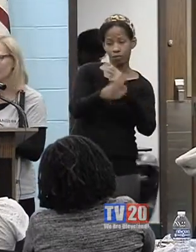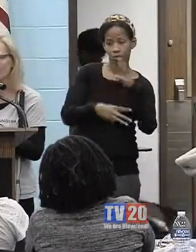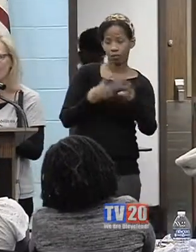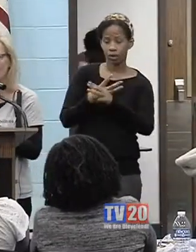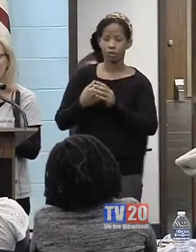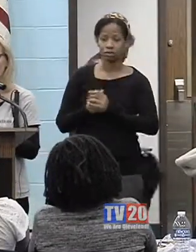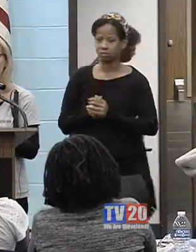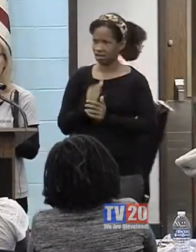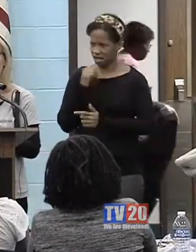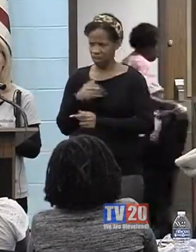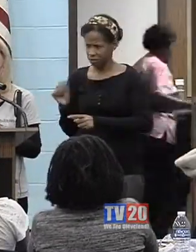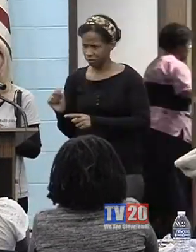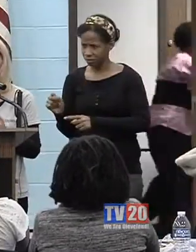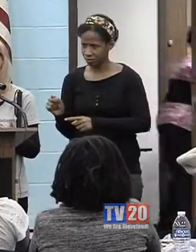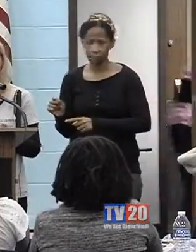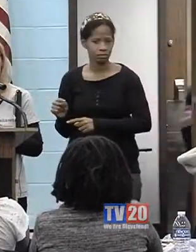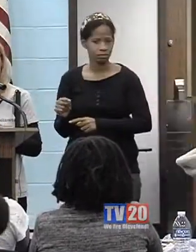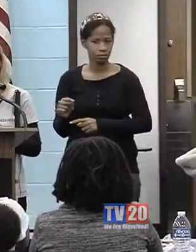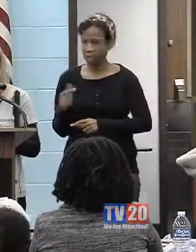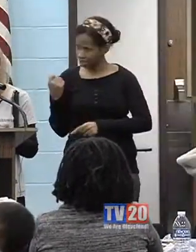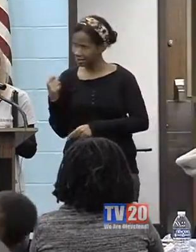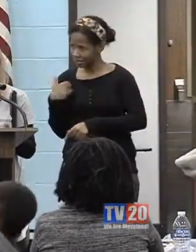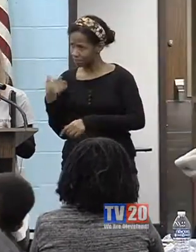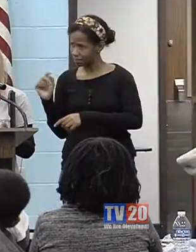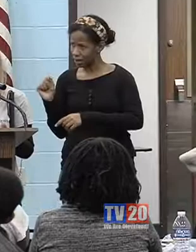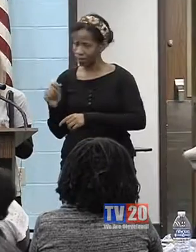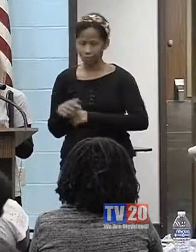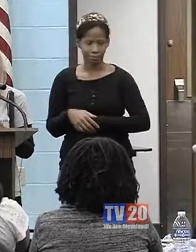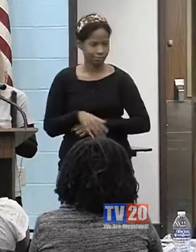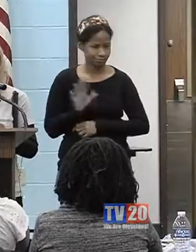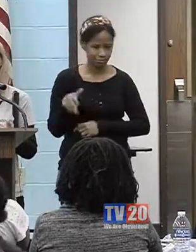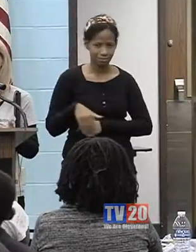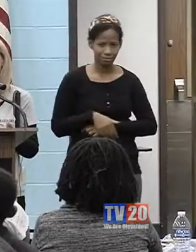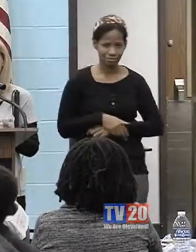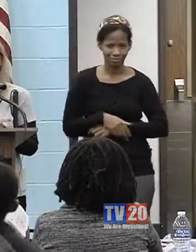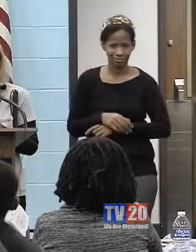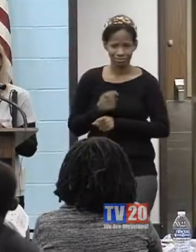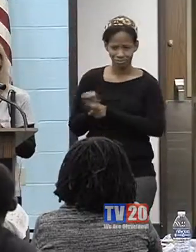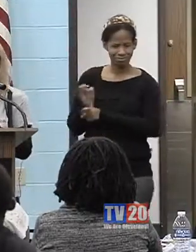It does have bathrooms, and you don't have to sleep in a tent.